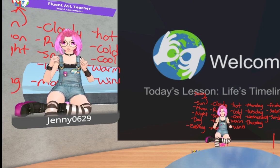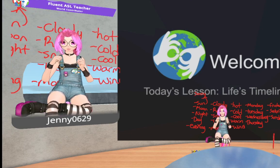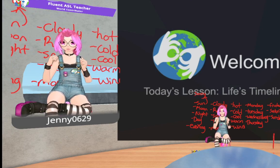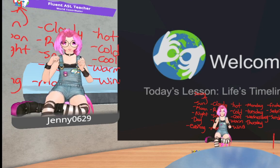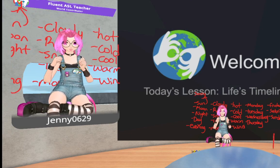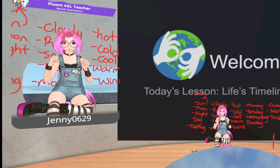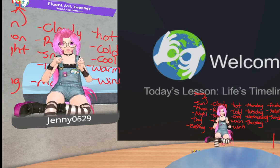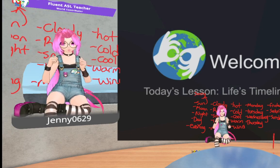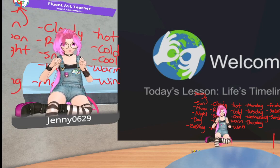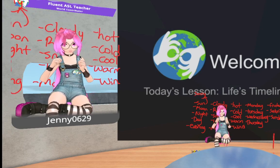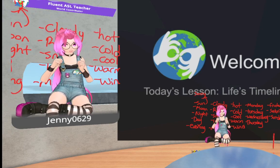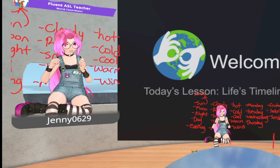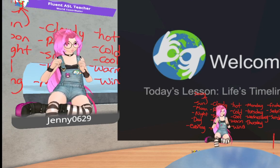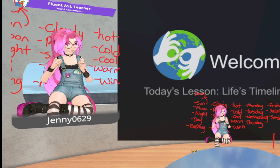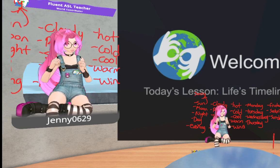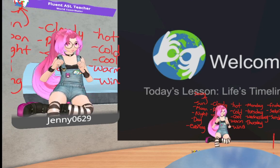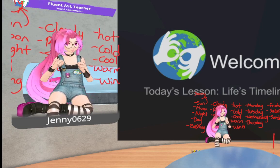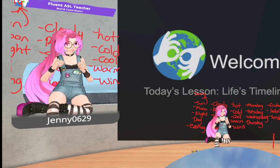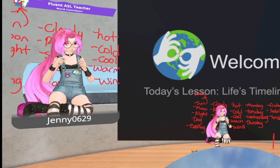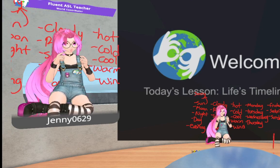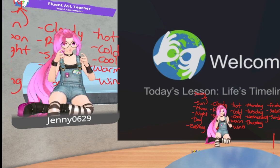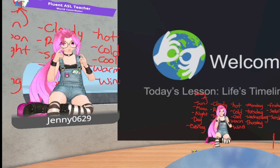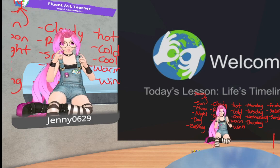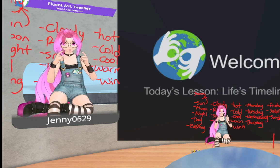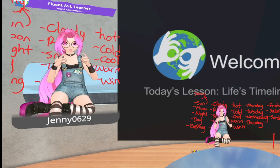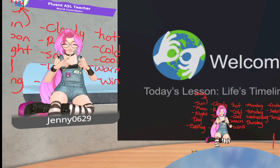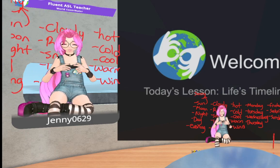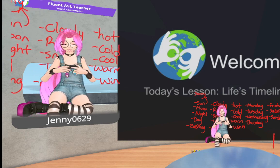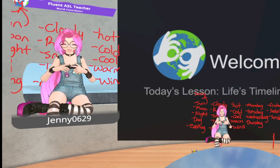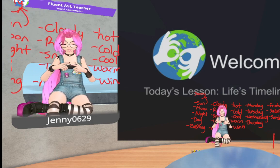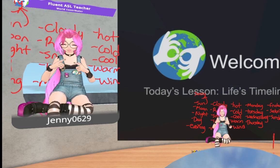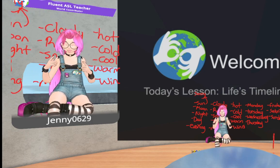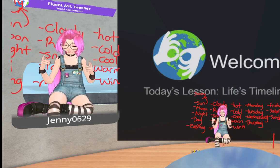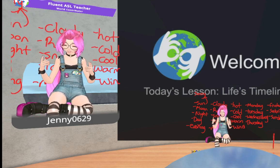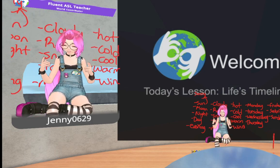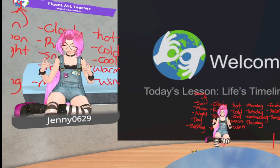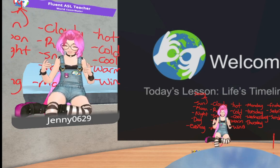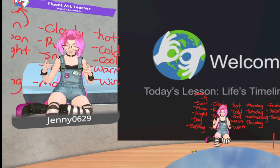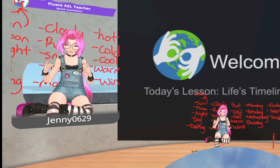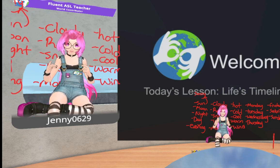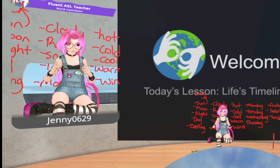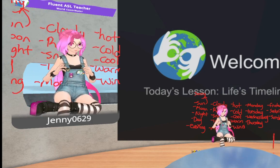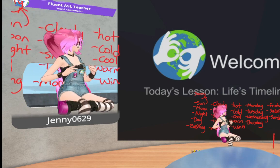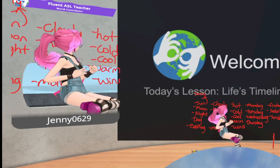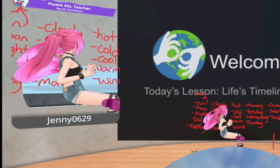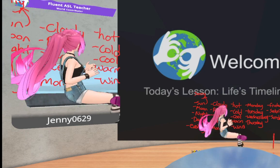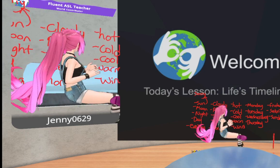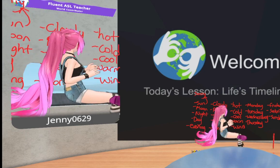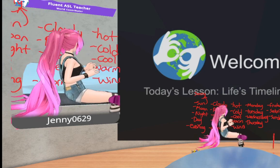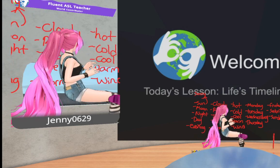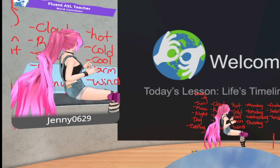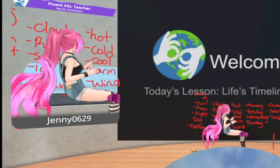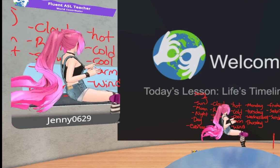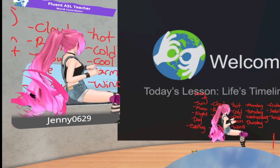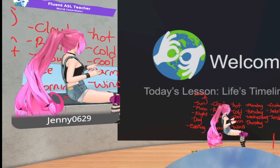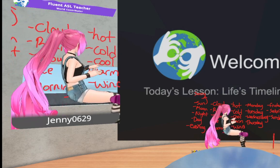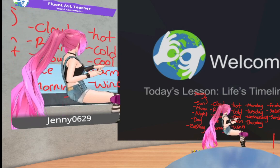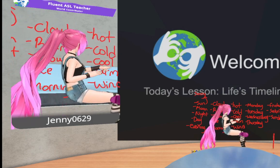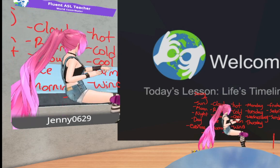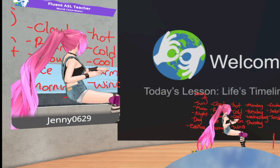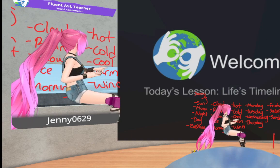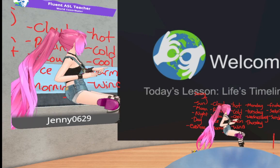upset face. Ooh, cold, cold, cold, cold. Show it with your face if it's more exaggerated. Yeah. And